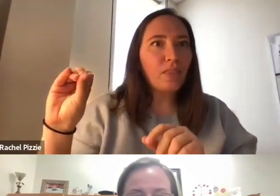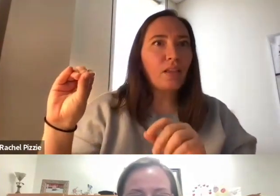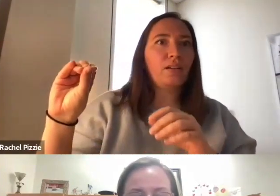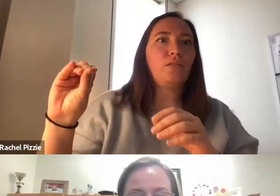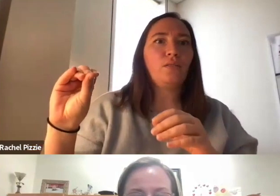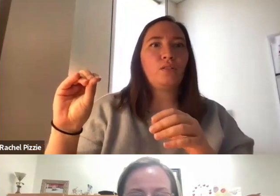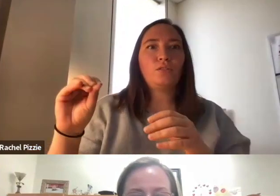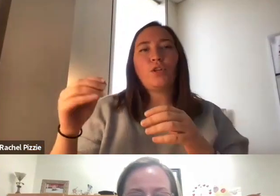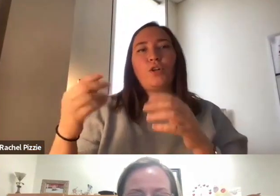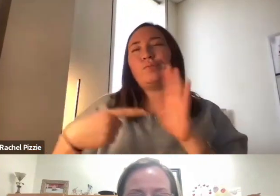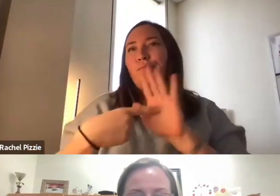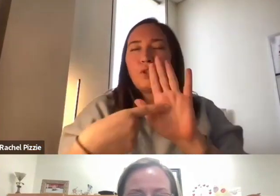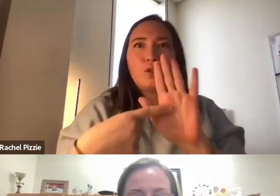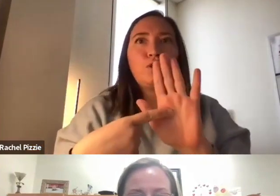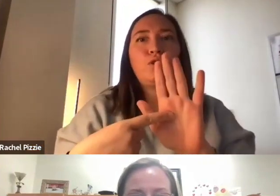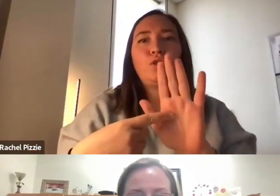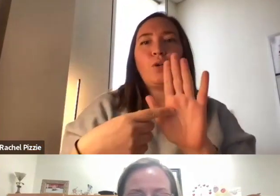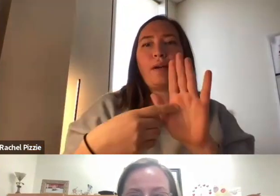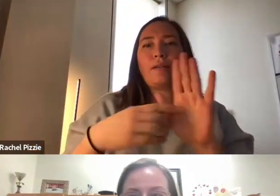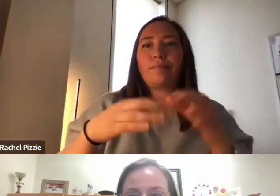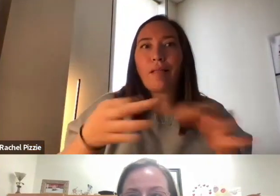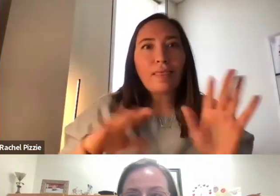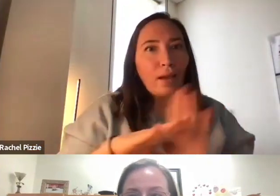from Dr. Rachel Romeo,